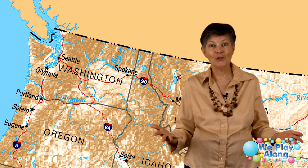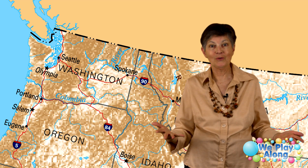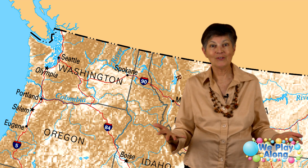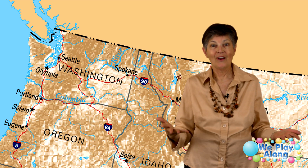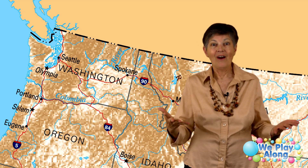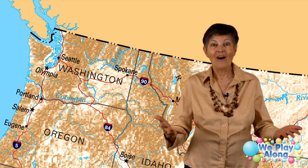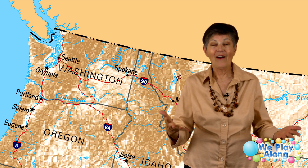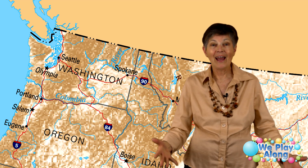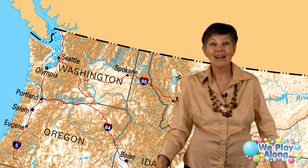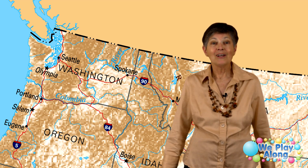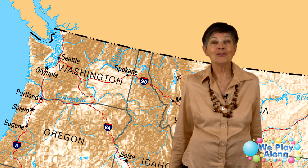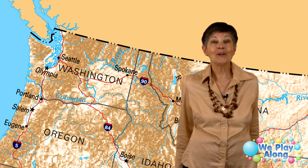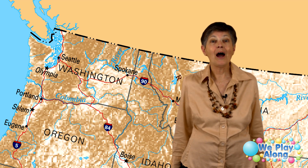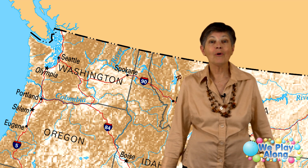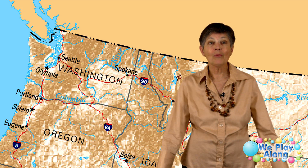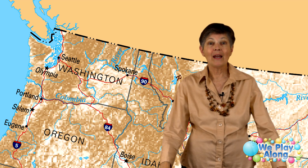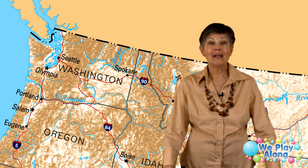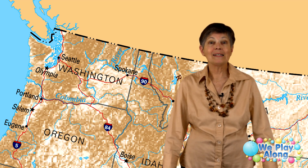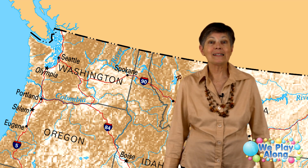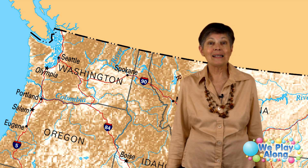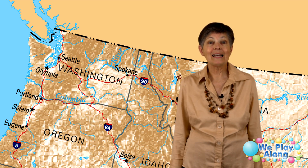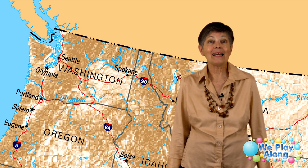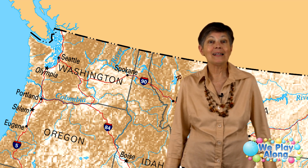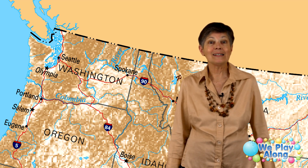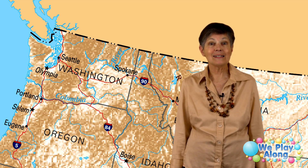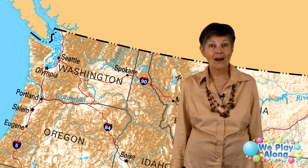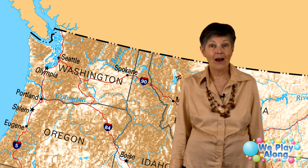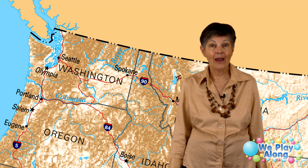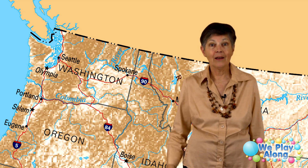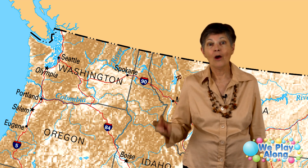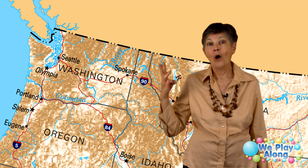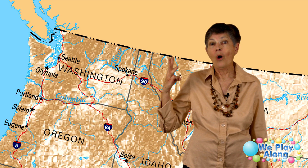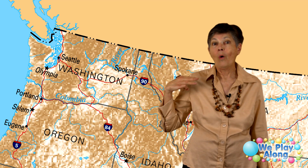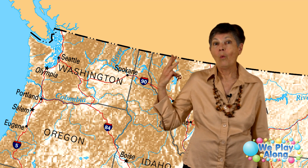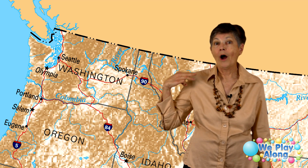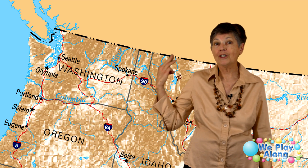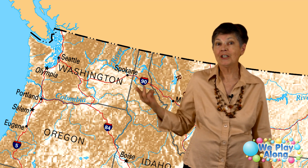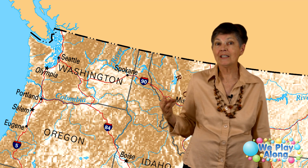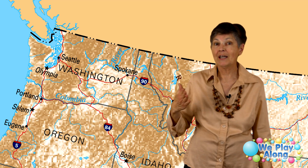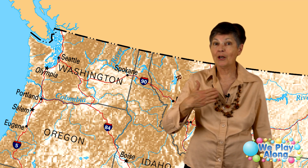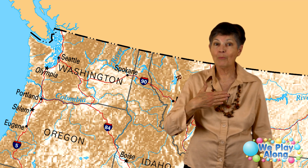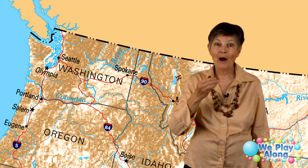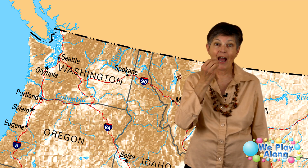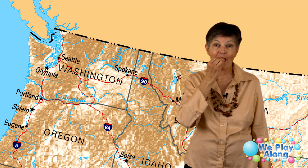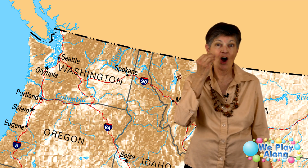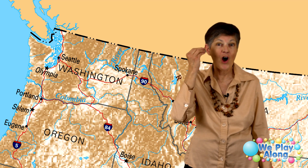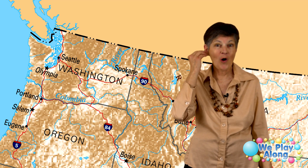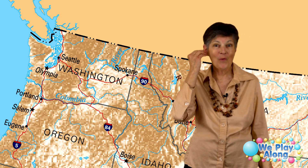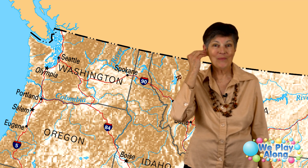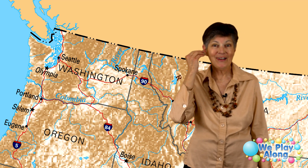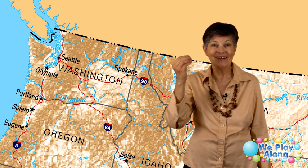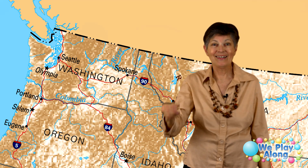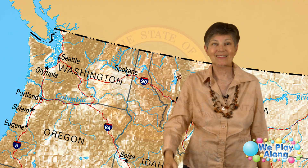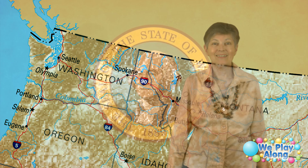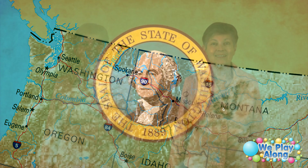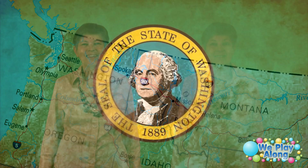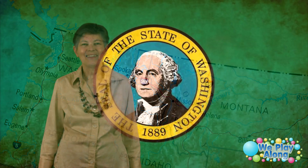choose. All right, so now we're ready to sing and sign Washington, my home.